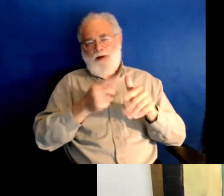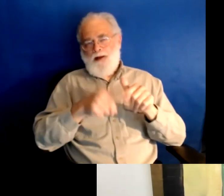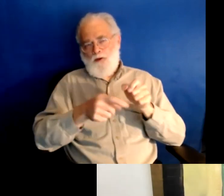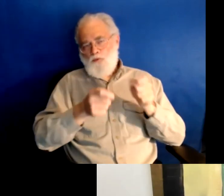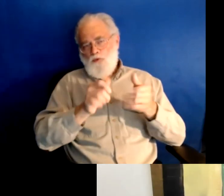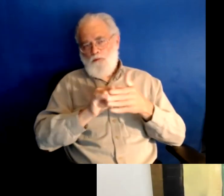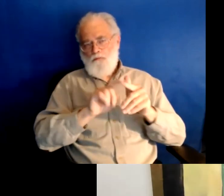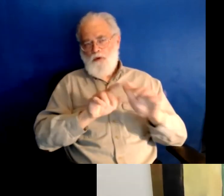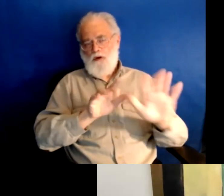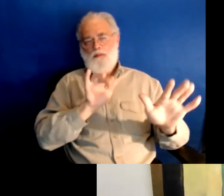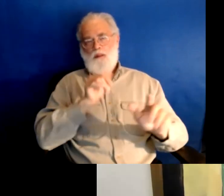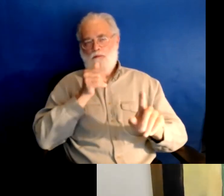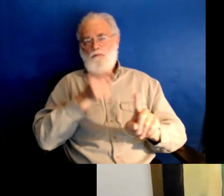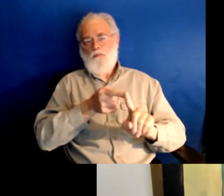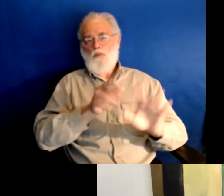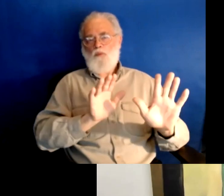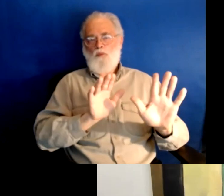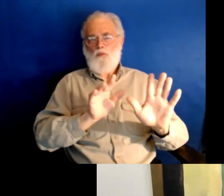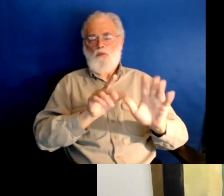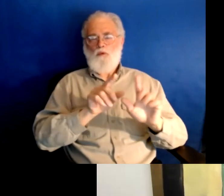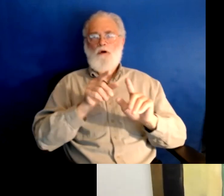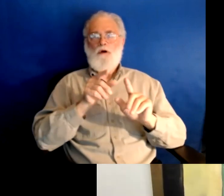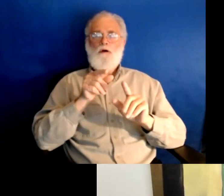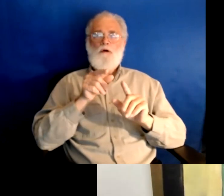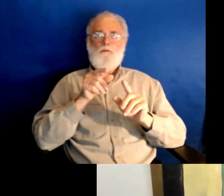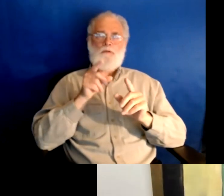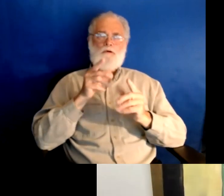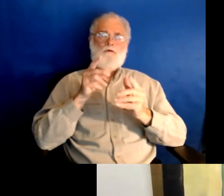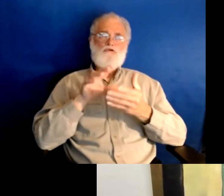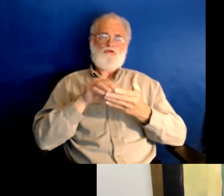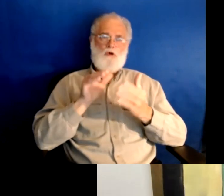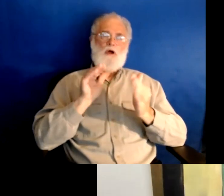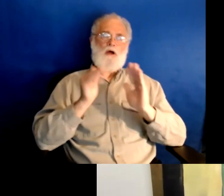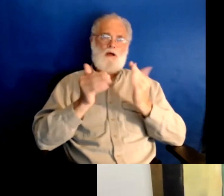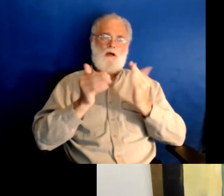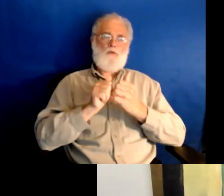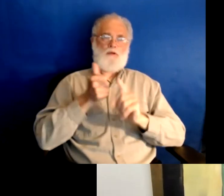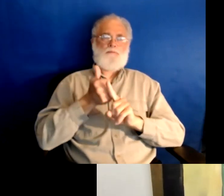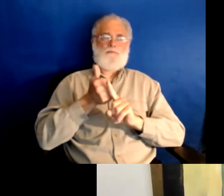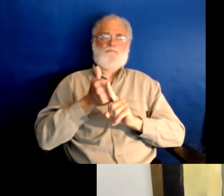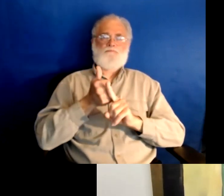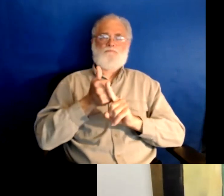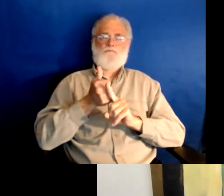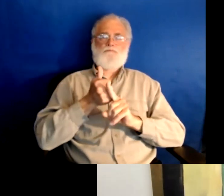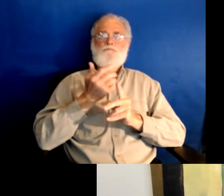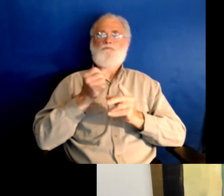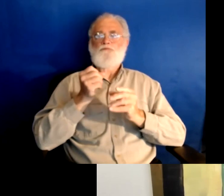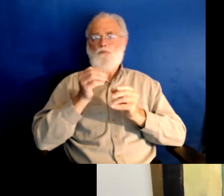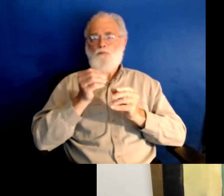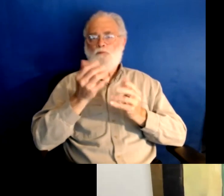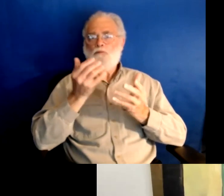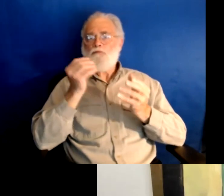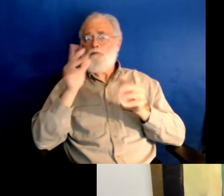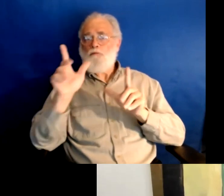and people trying to beat that. We can't control that part of it, and that's not the intent. The students can compare it